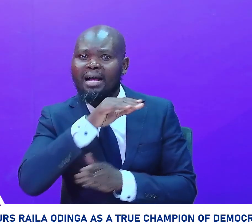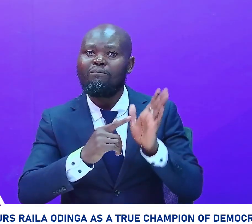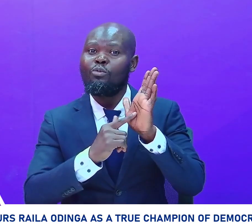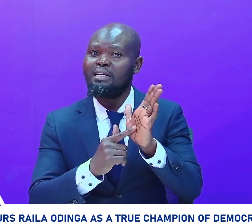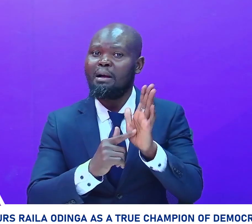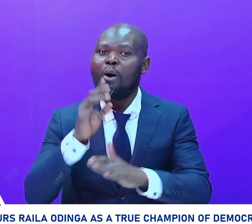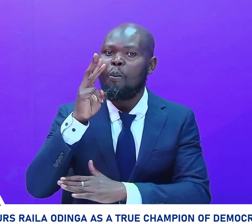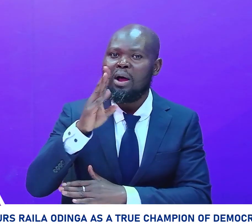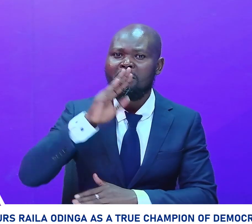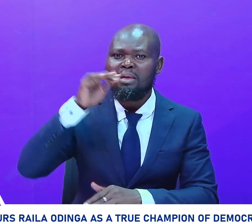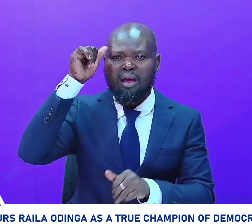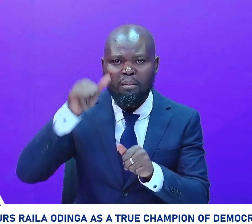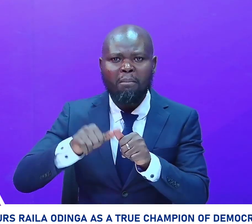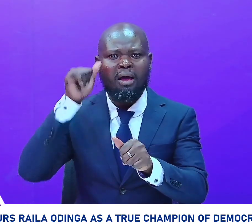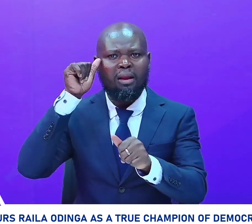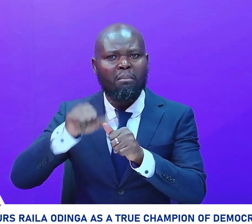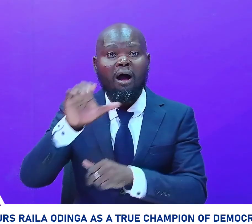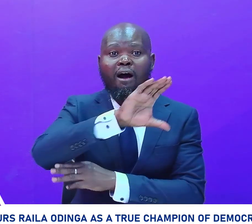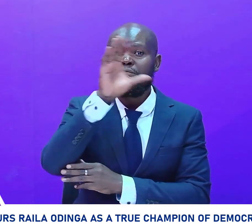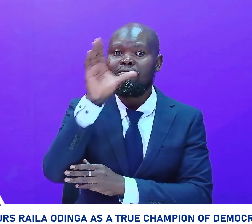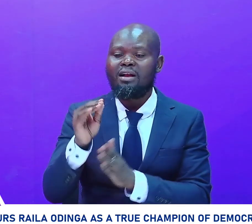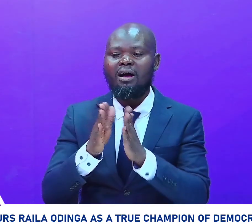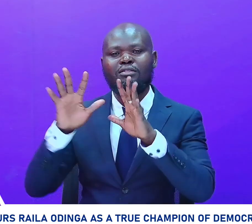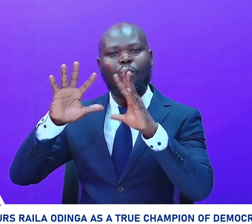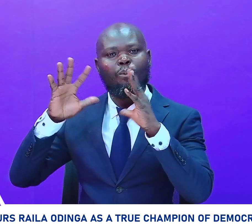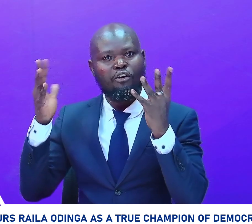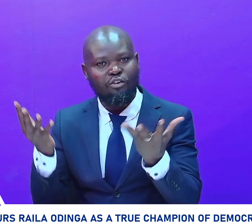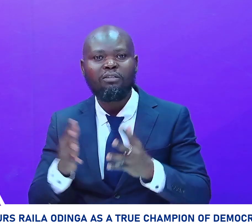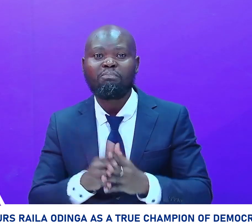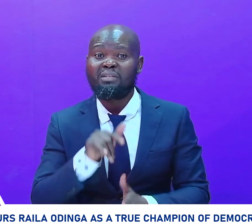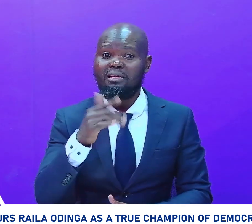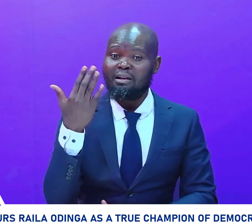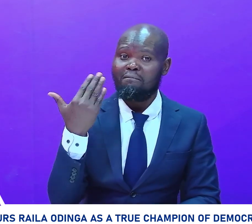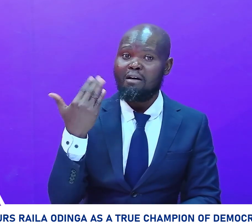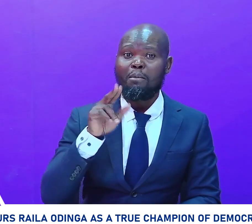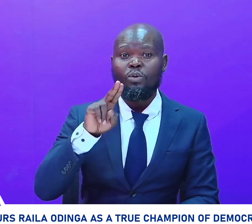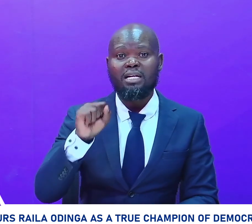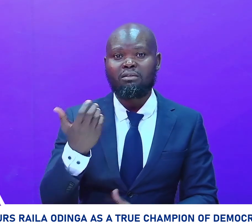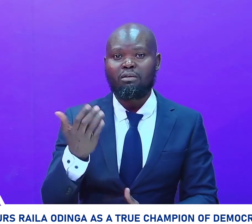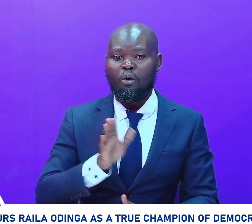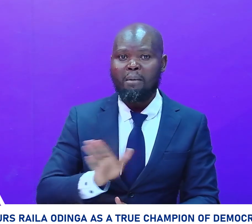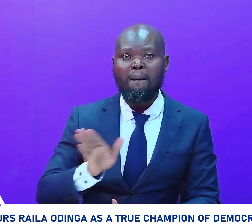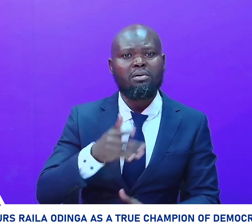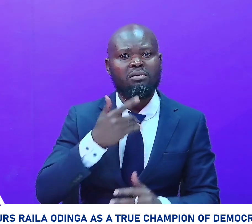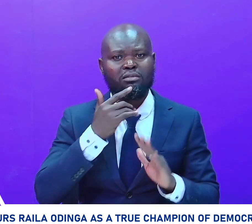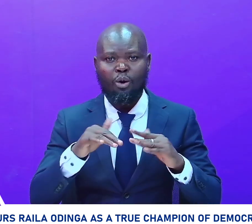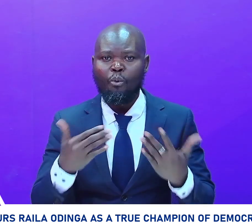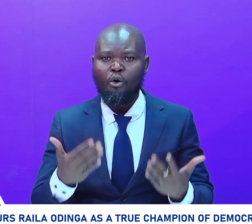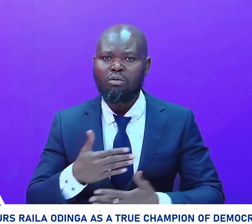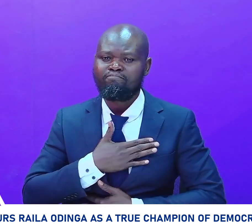world. The former U.S. President extended his condolences to Odinga's family and